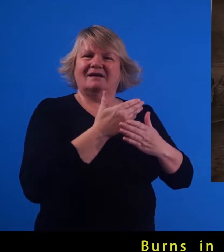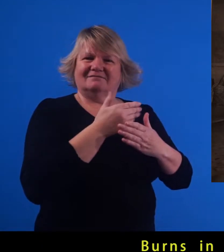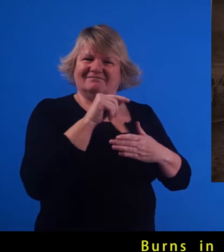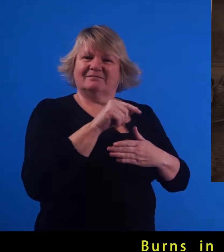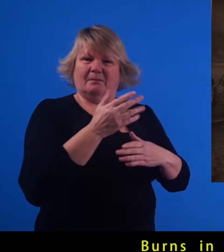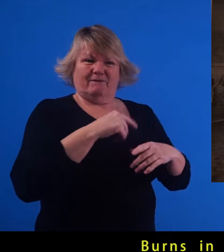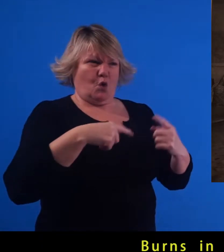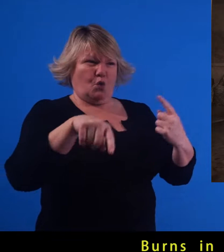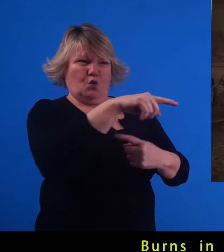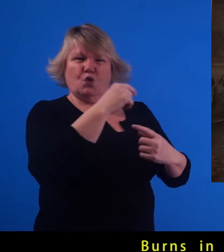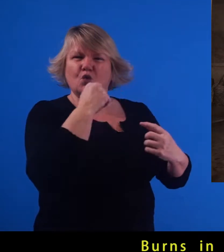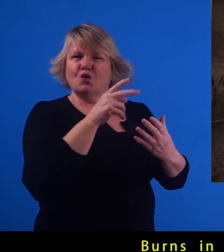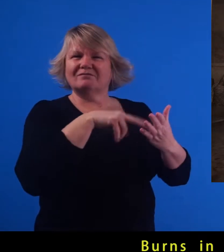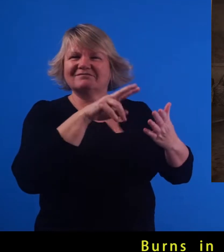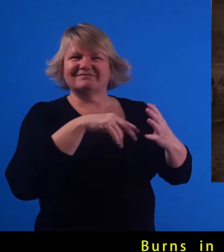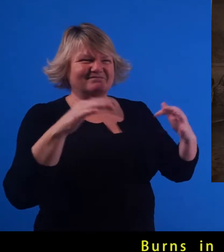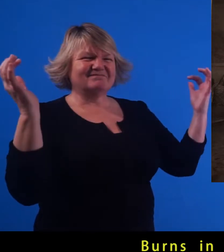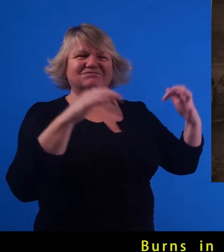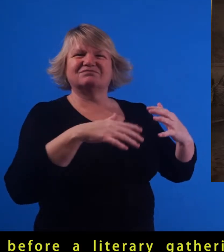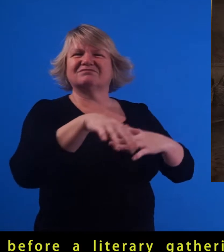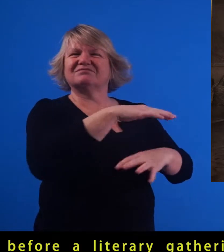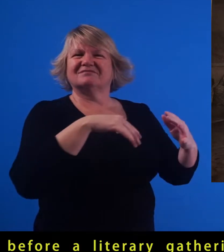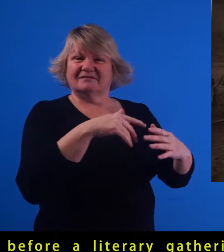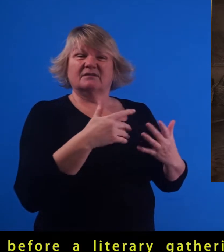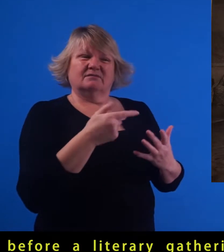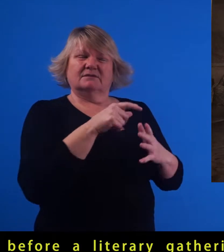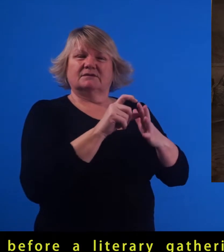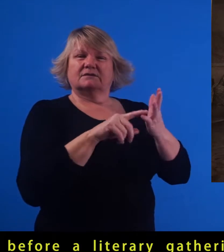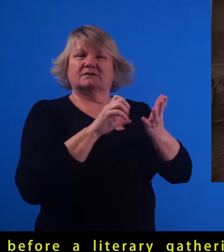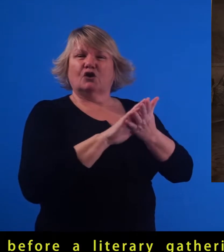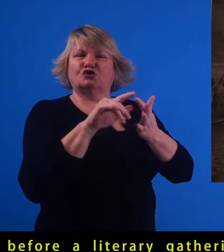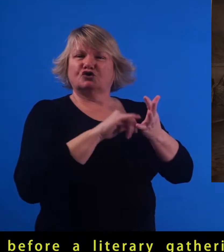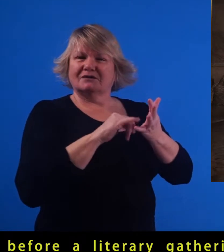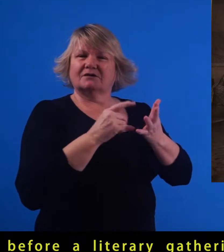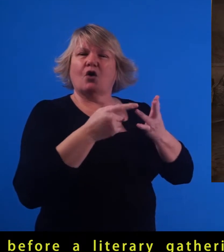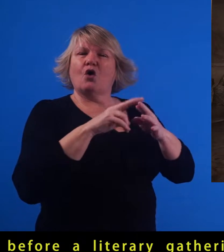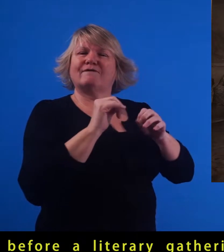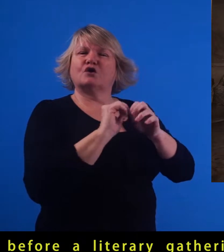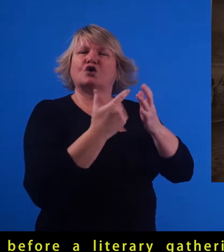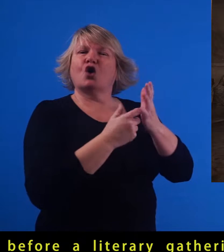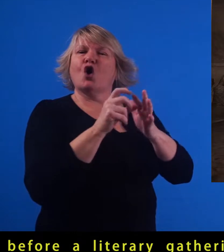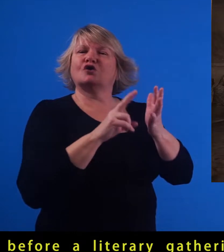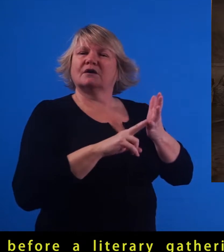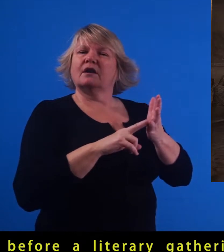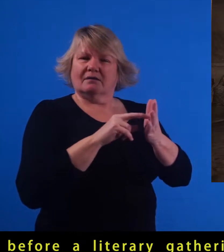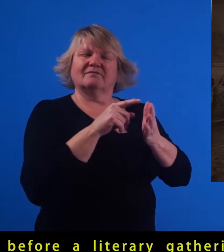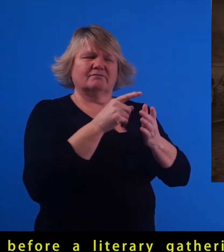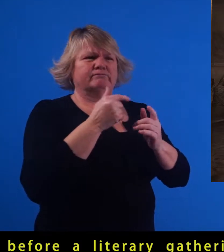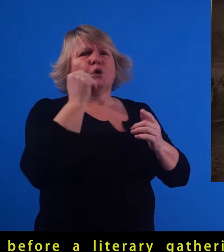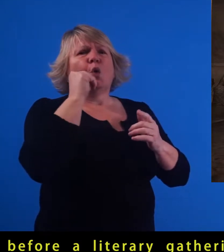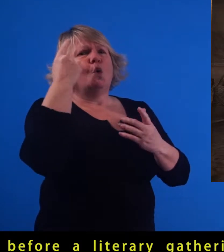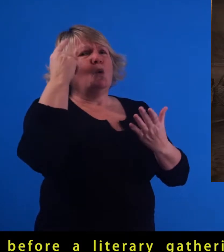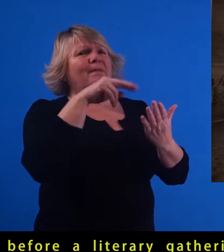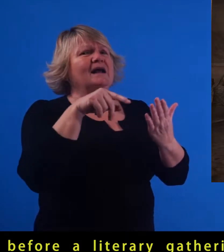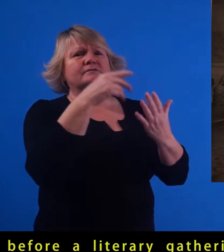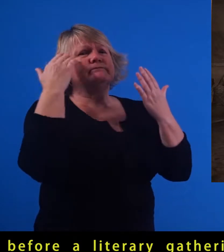Reading his poem of The Winter Night before a literary gathering at the Duchess of Gordon's.